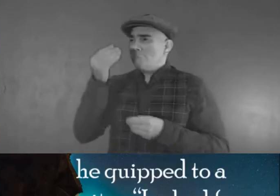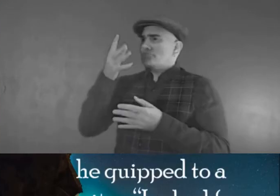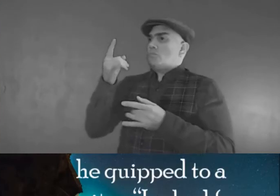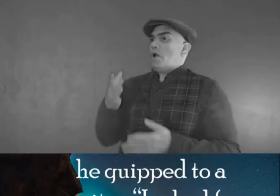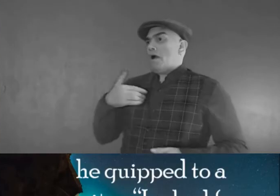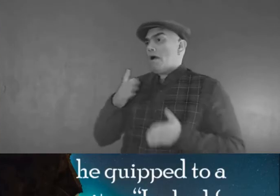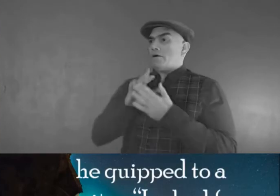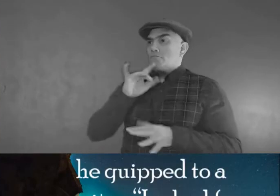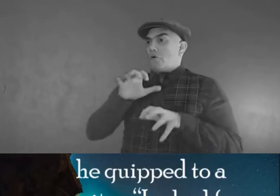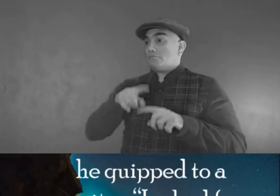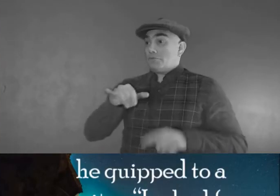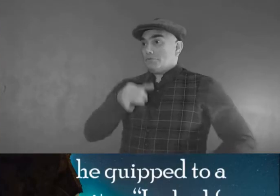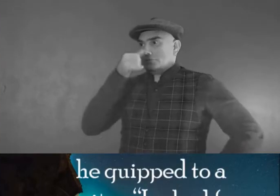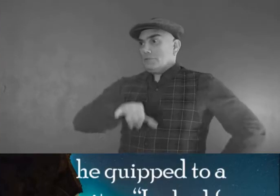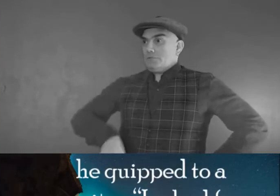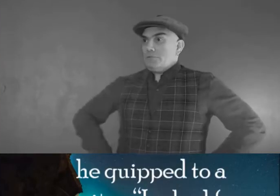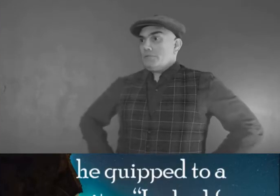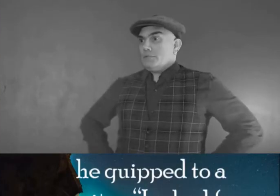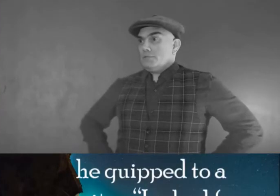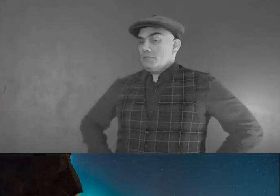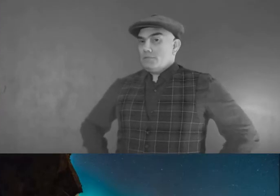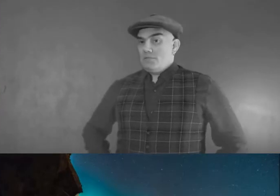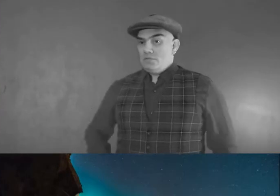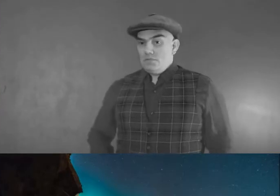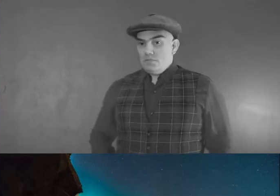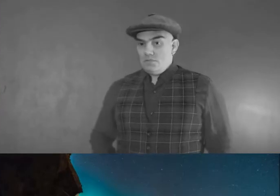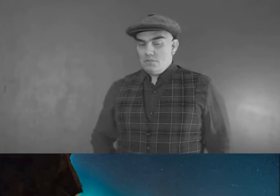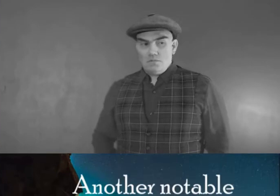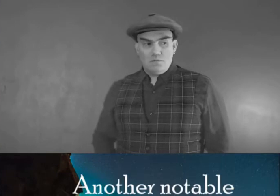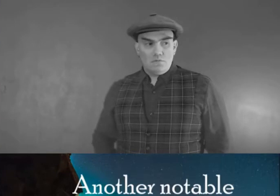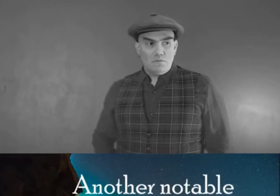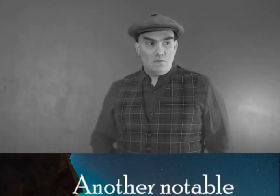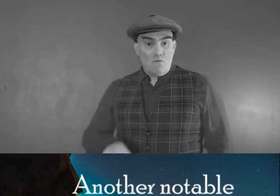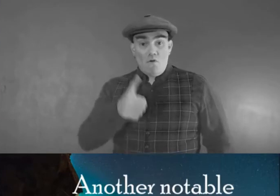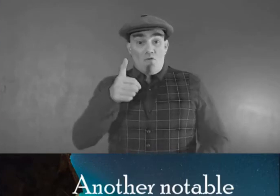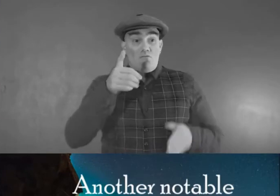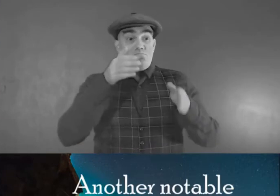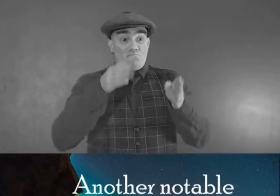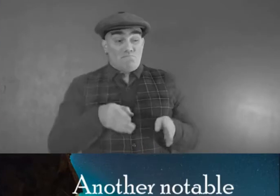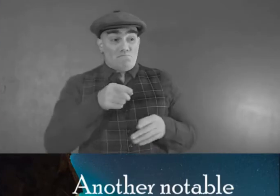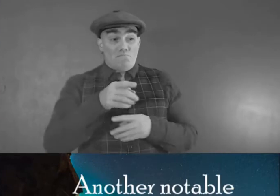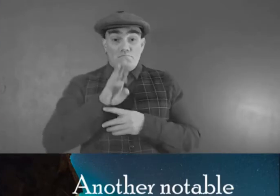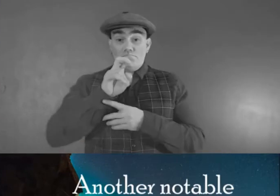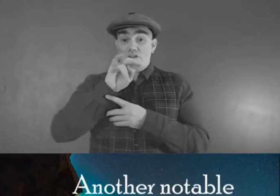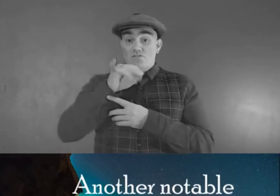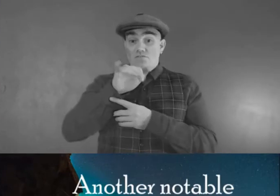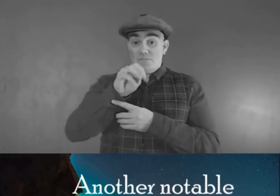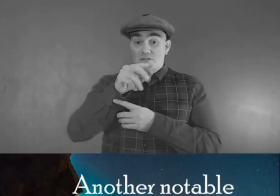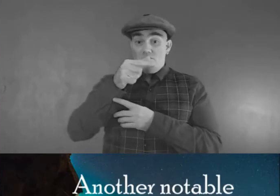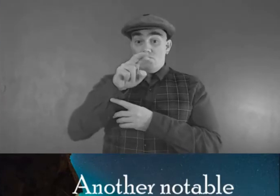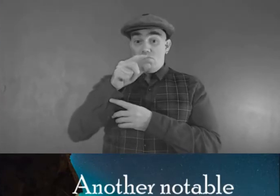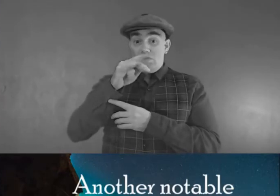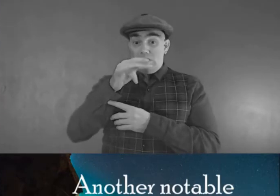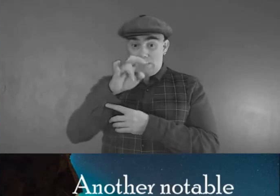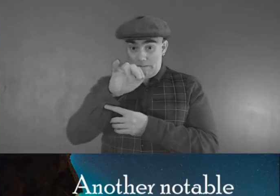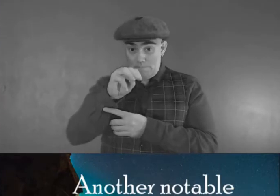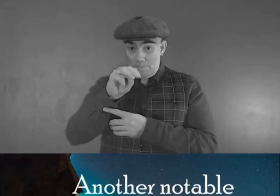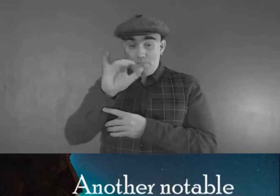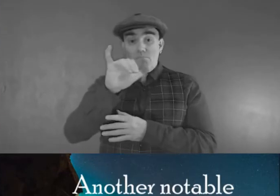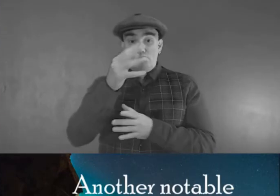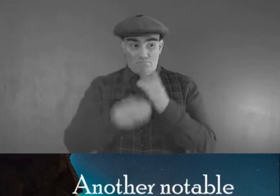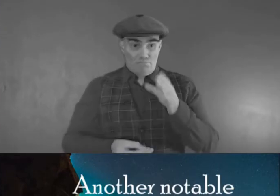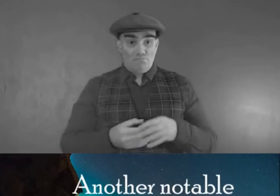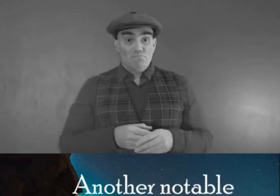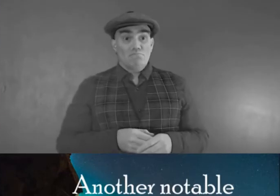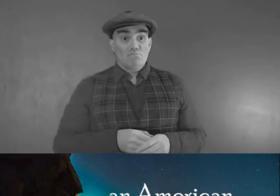waiter, "I asked for ice, but this is ridiculous." Another notable victim was